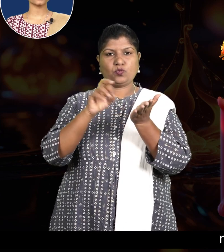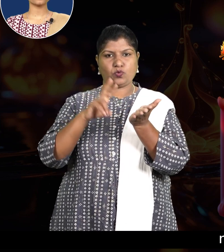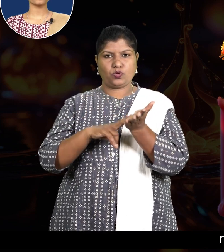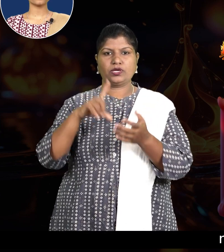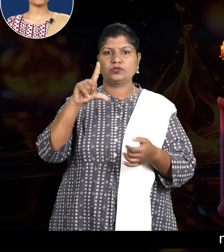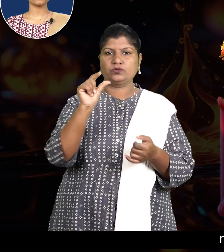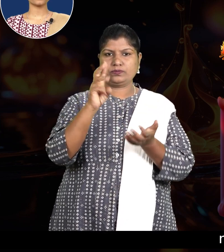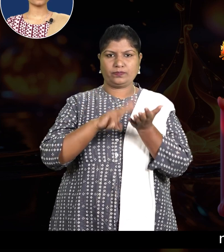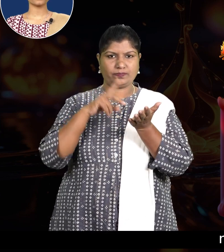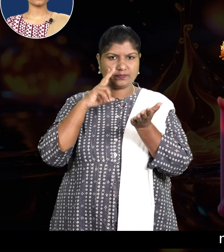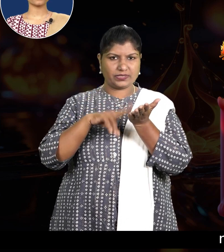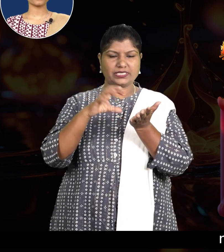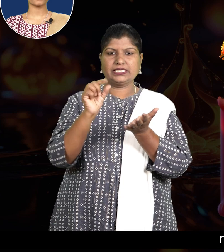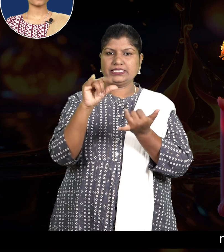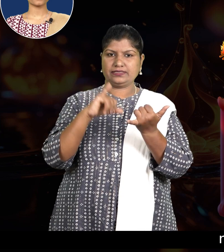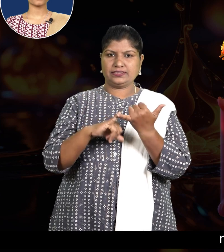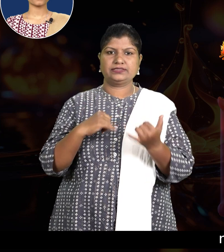non-luminous,